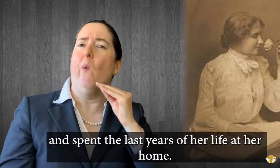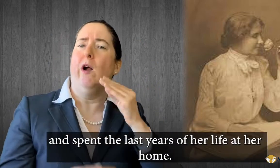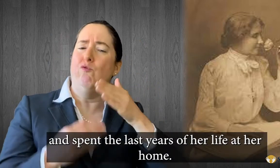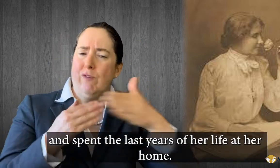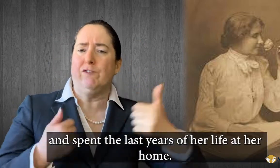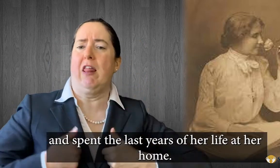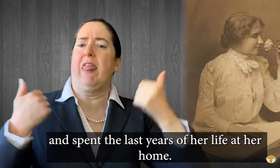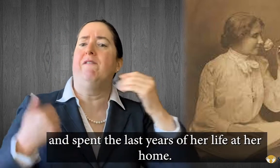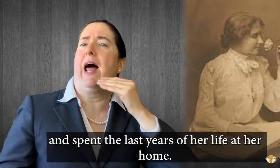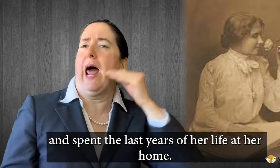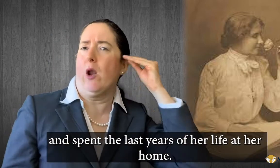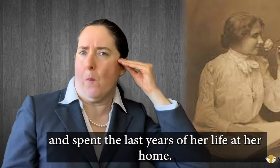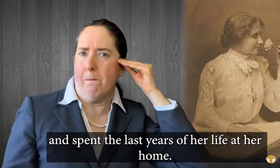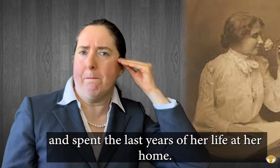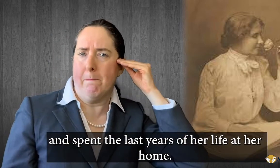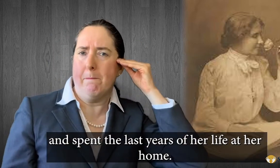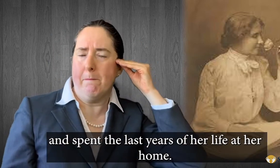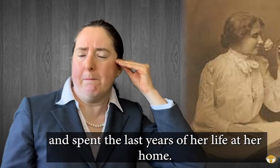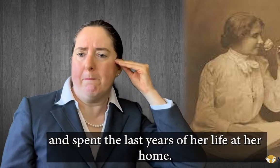And spent the last of her years of her life at her home.